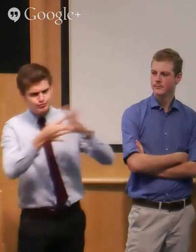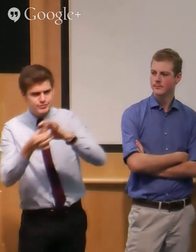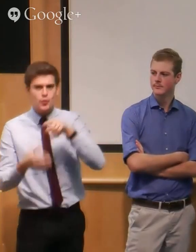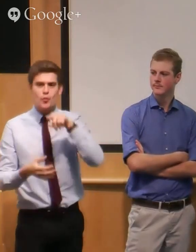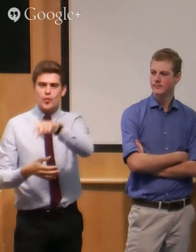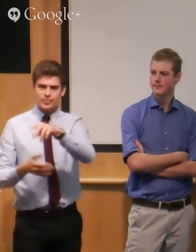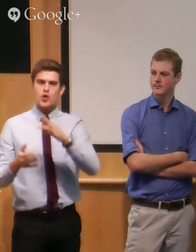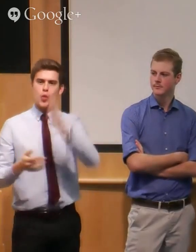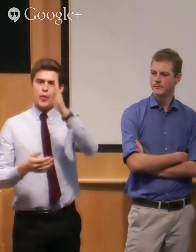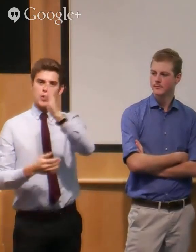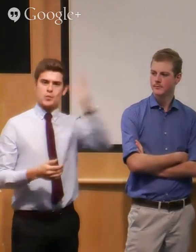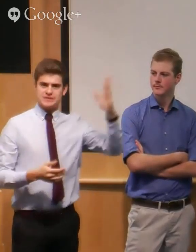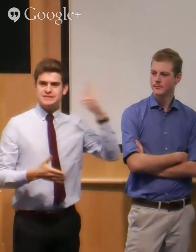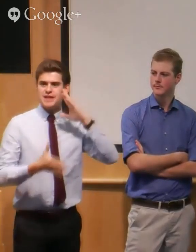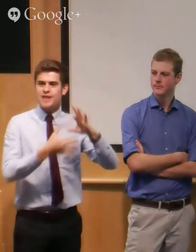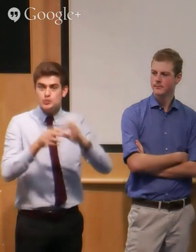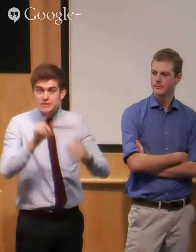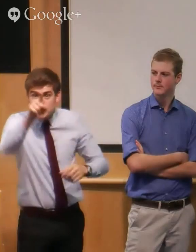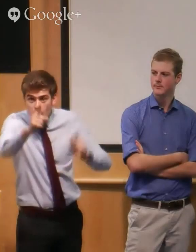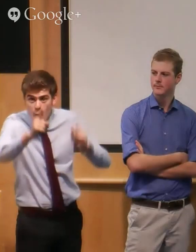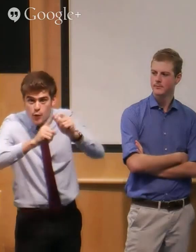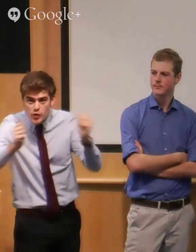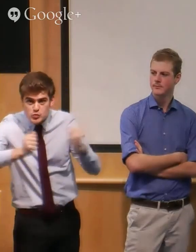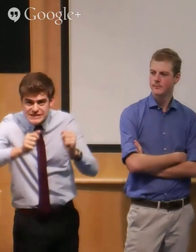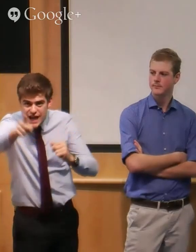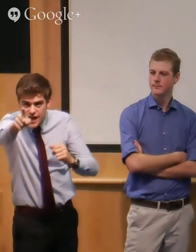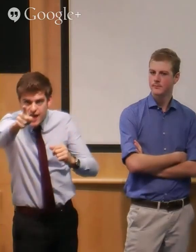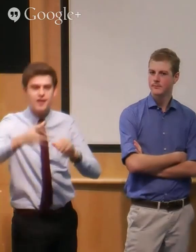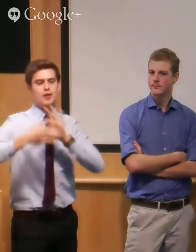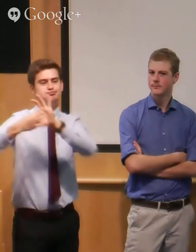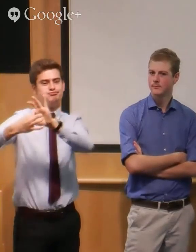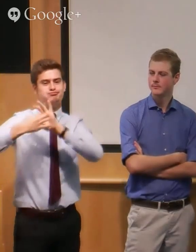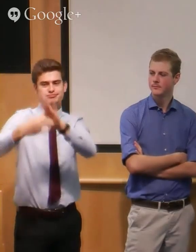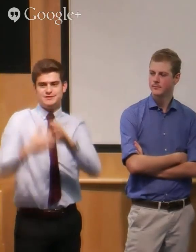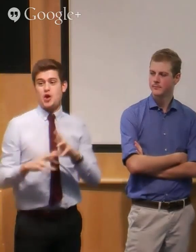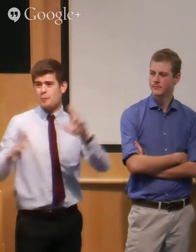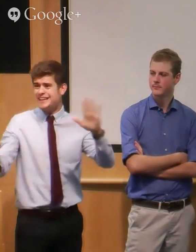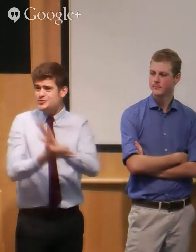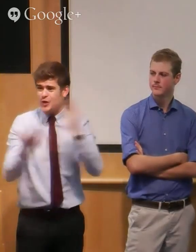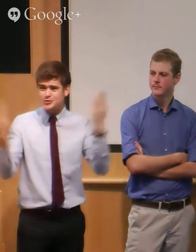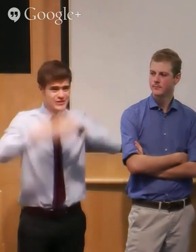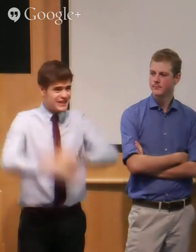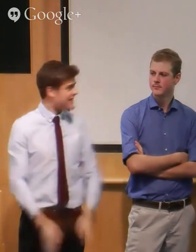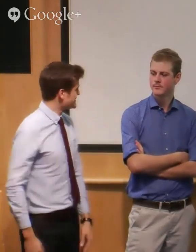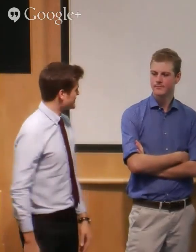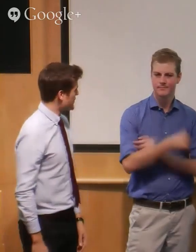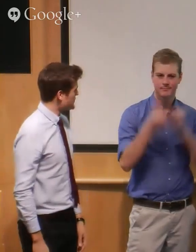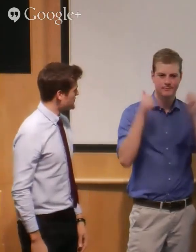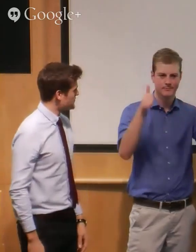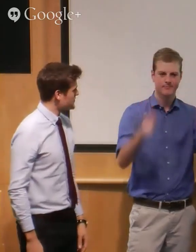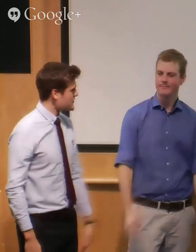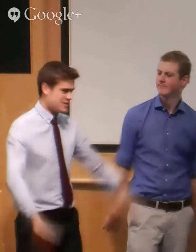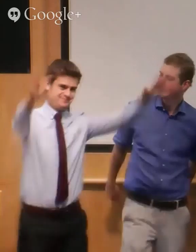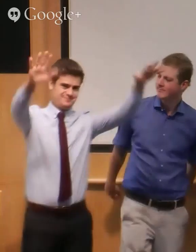And we've organised the event this evening in collaboration with the BDA Northwest